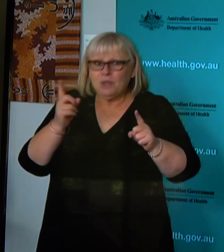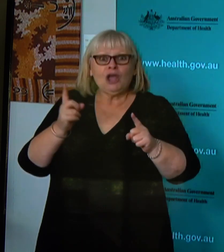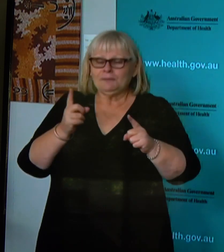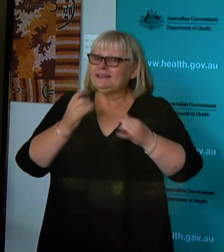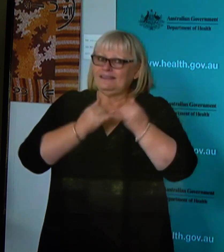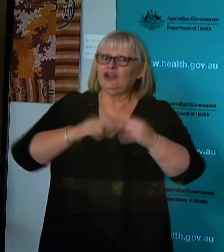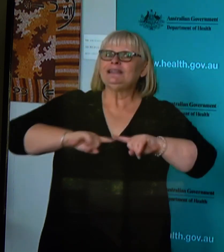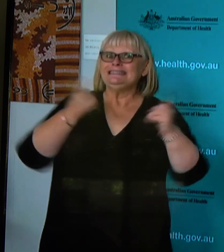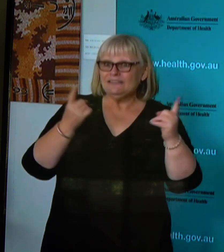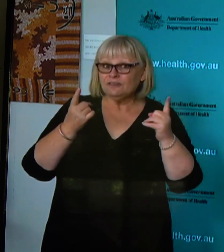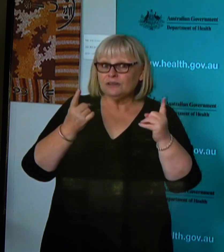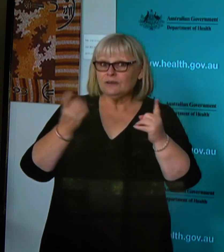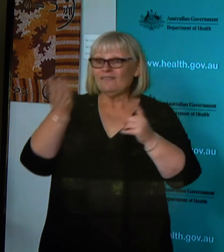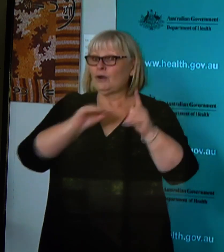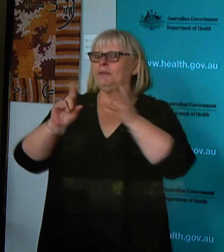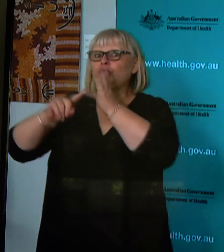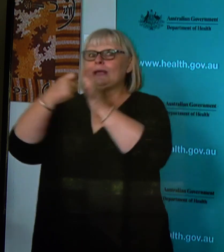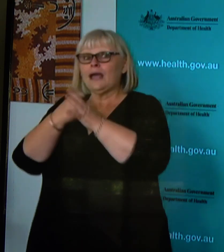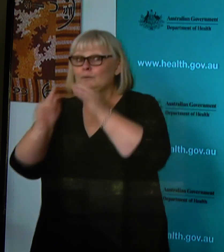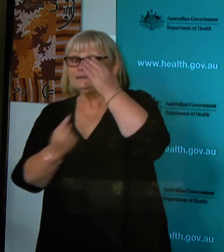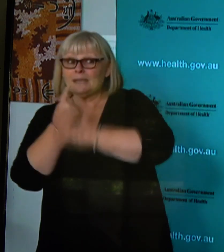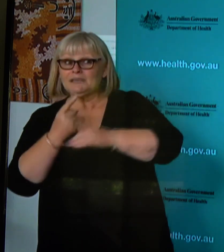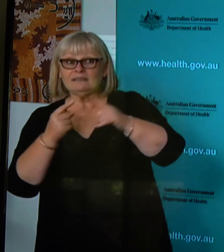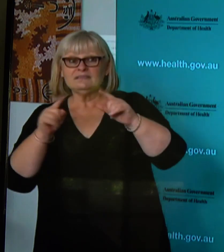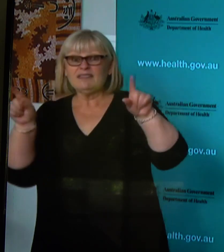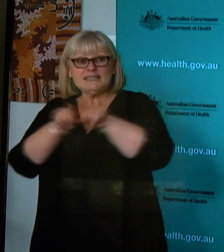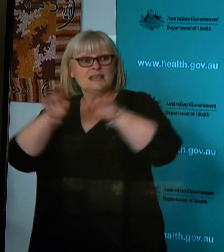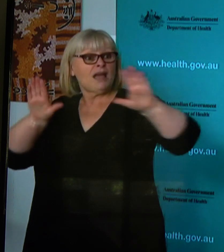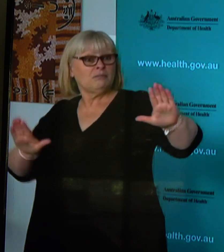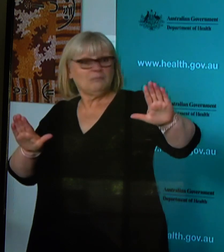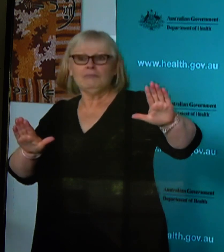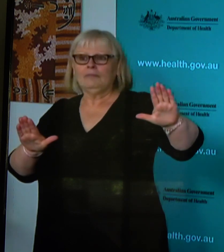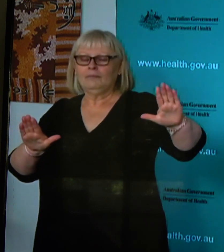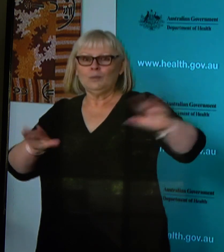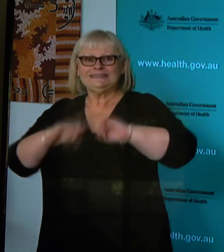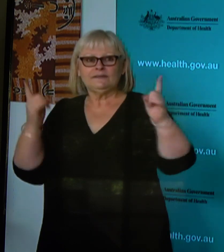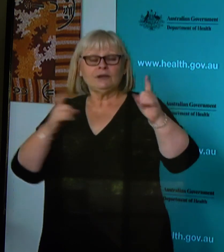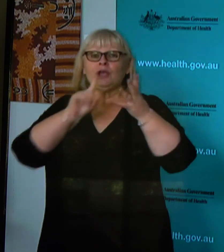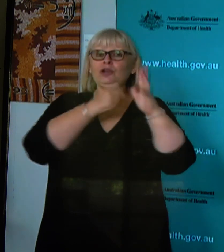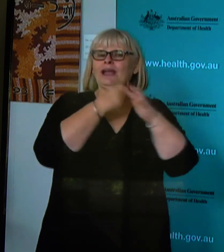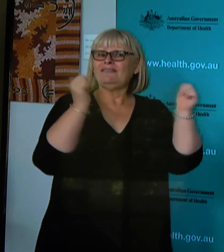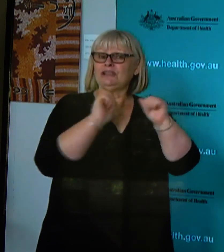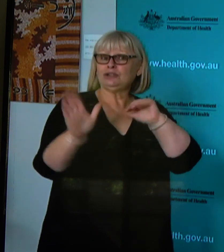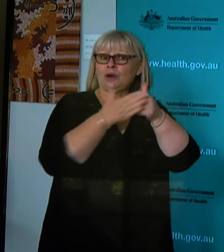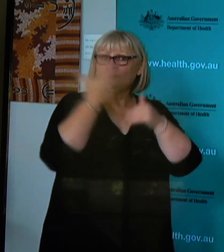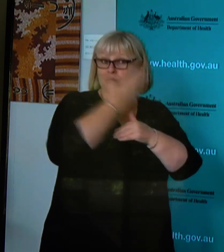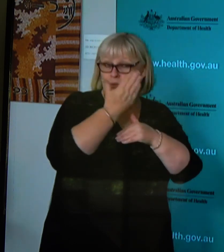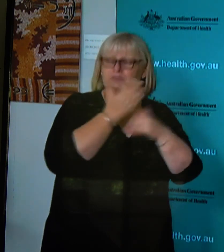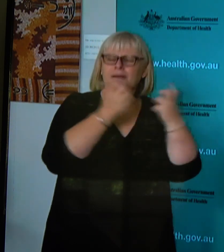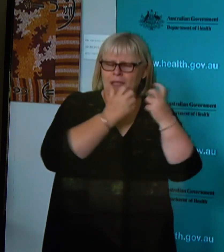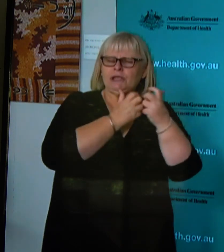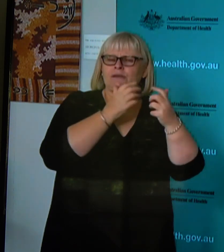are very different, for example, from the UK. So the UK have closed schools, not all of them, but many of them